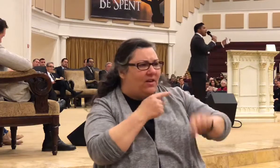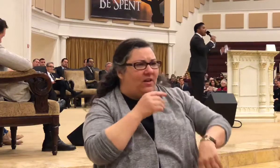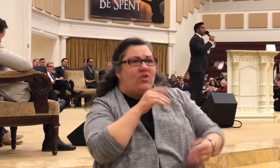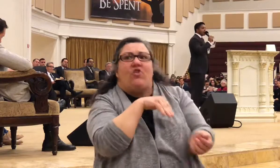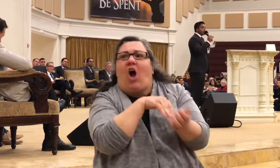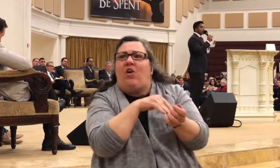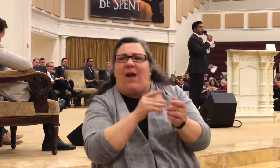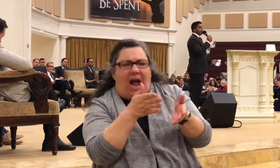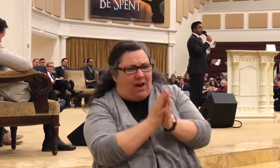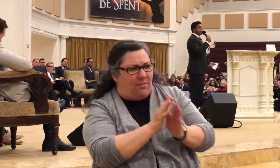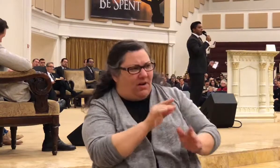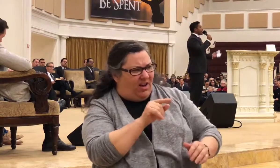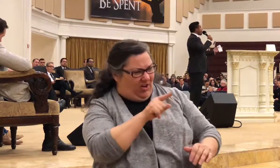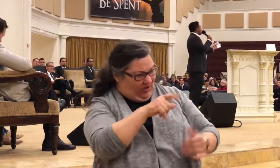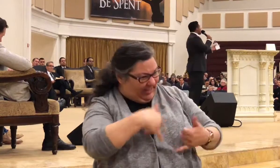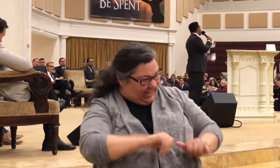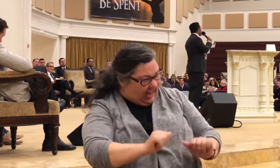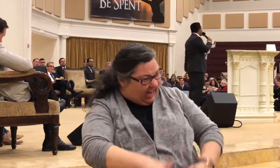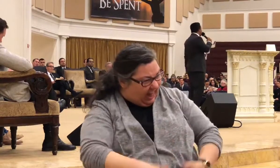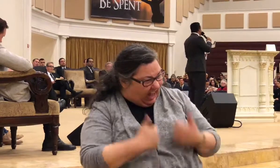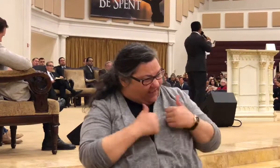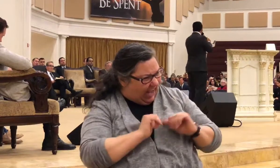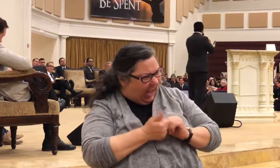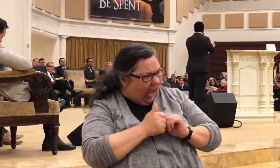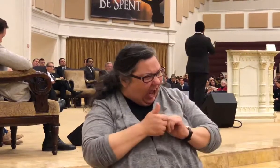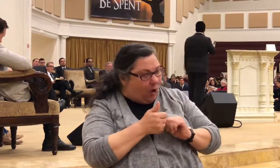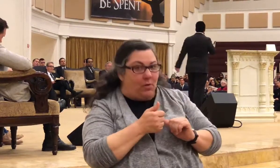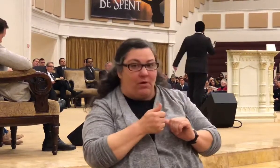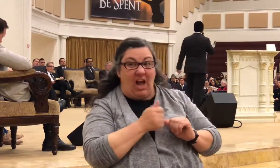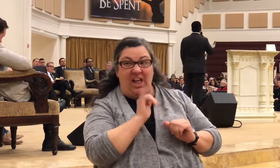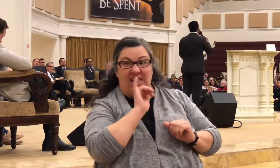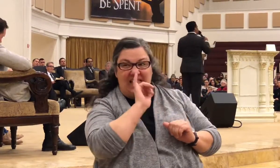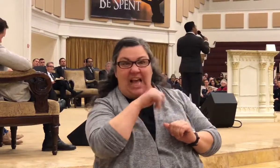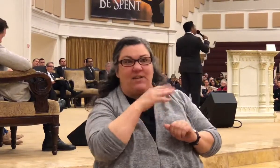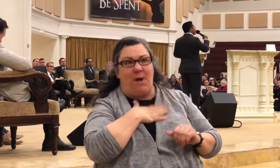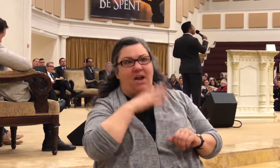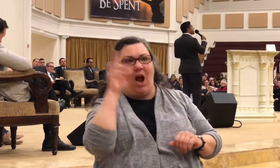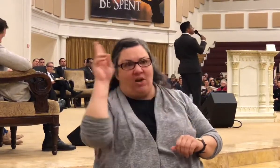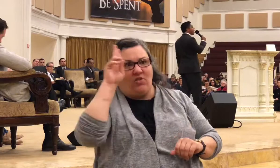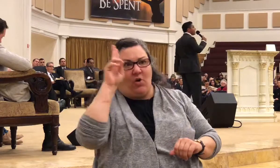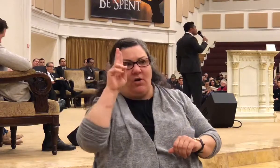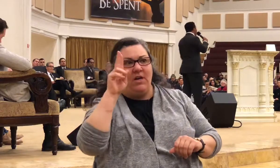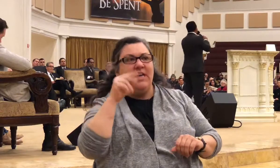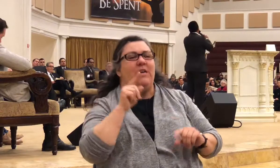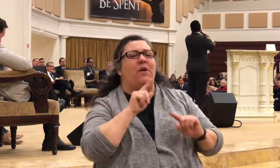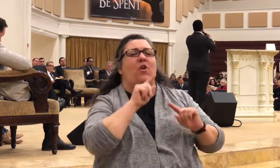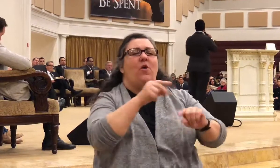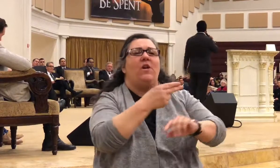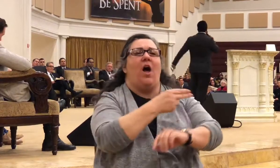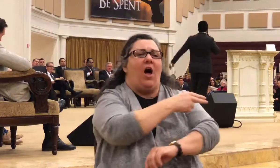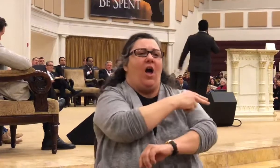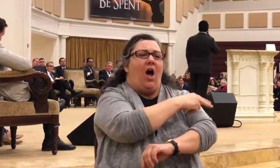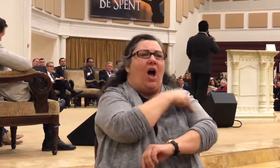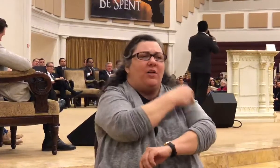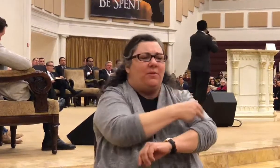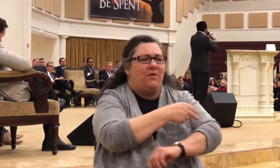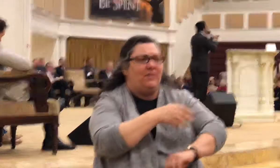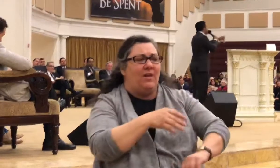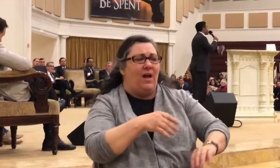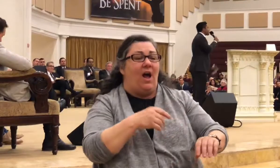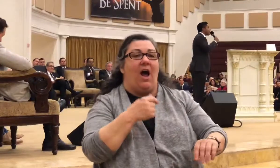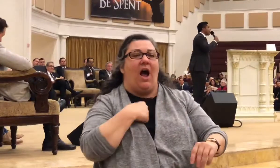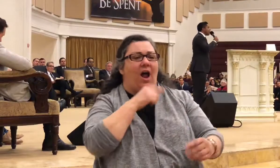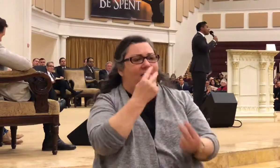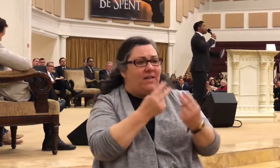how are you alive still? He's that kind of guy, and you would never know it, because he'd be in the hospital bed, he'd say, hey, how are you doing? Let me give